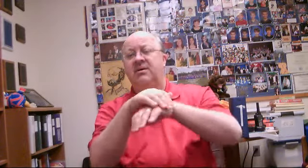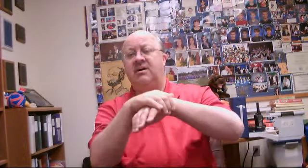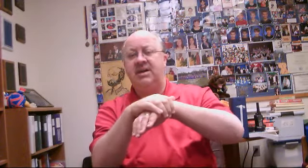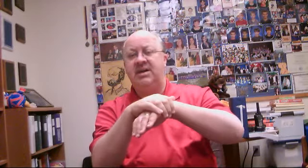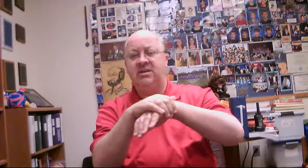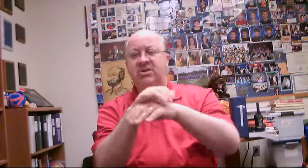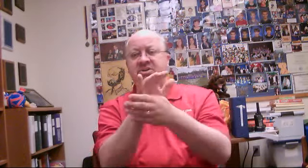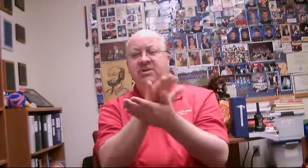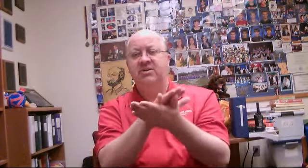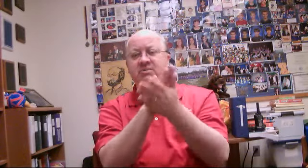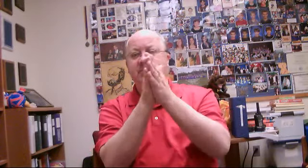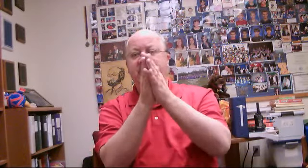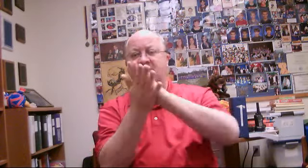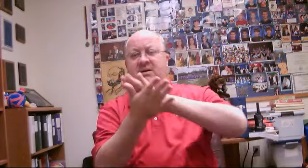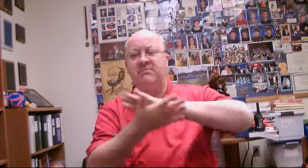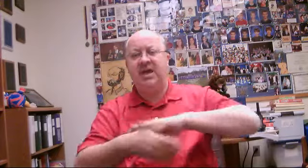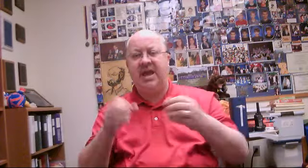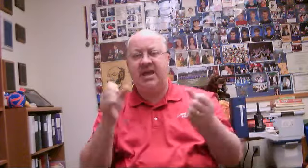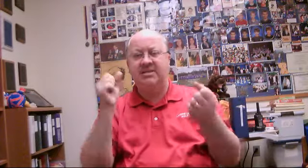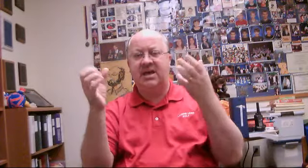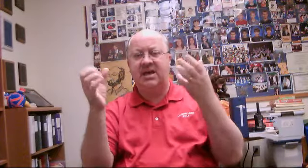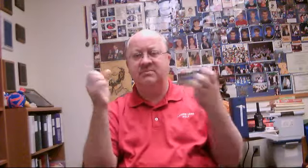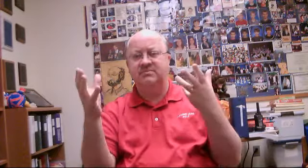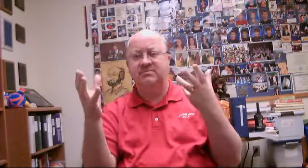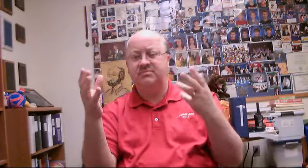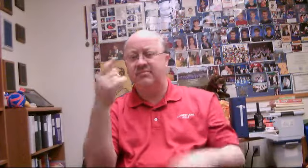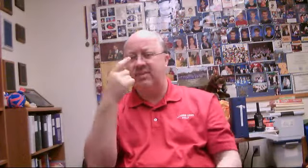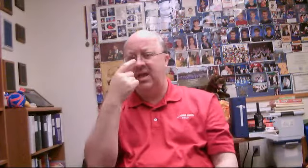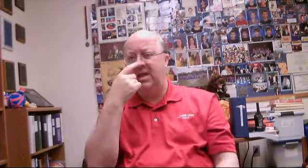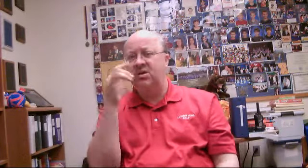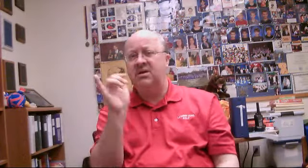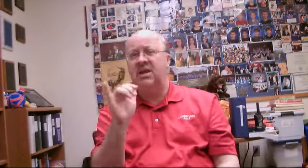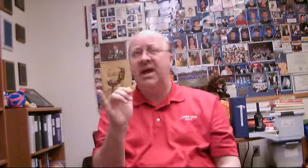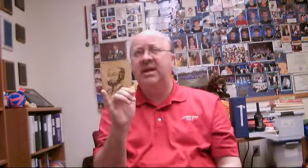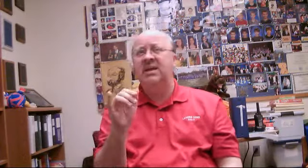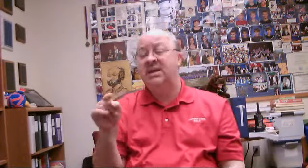Our English will become ASL and look like